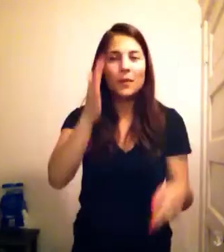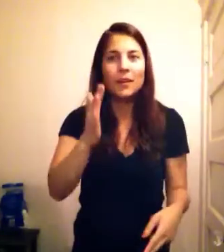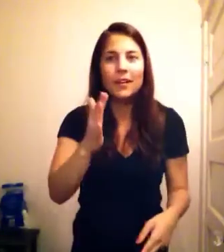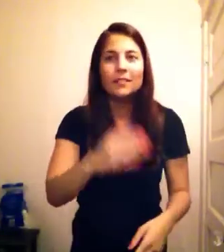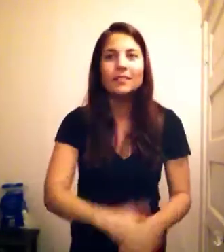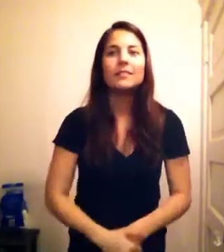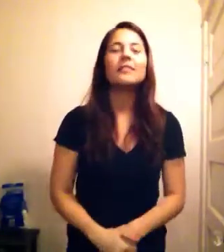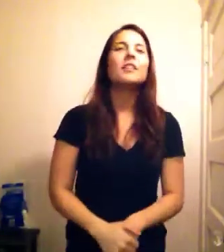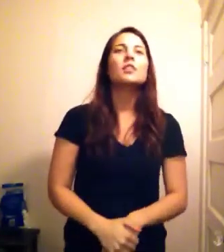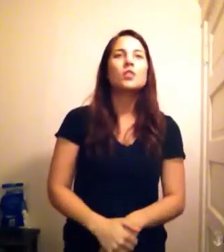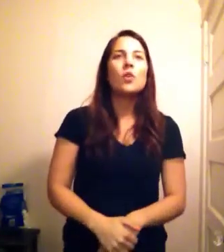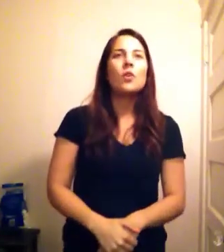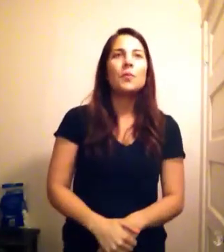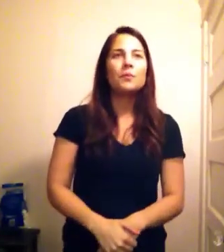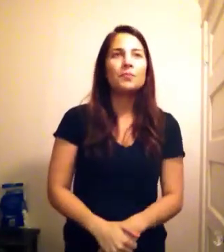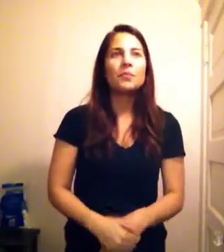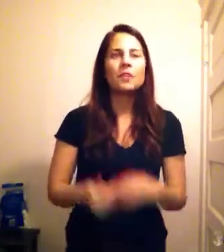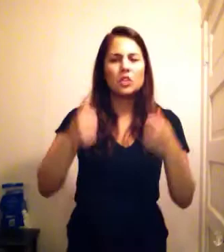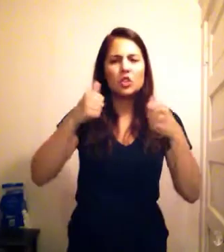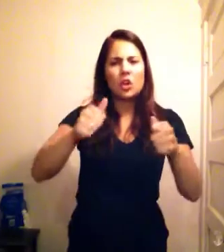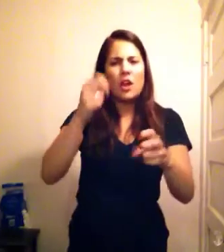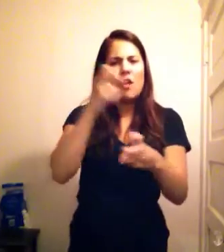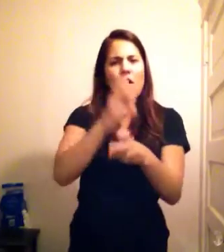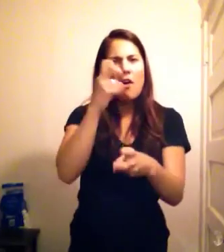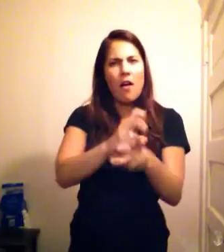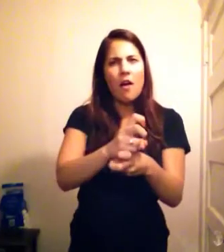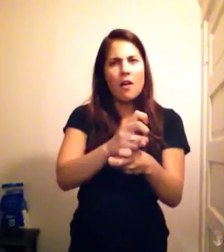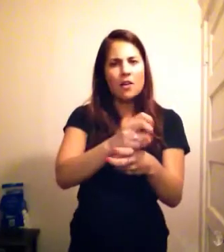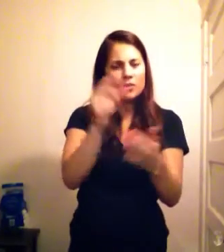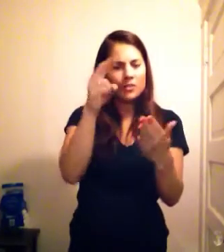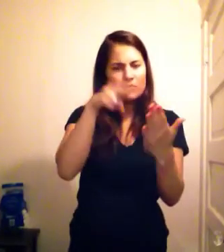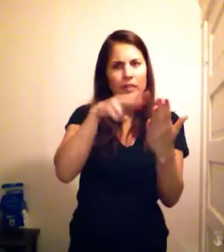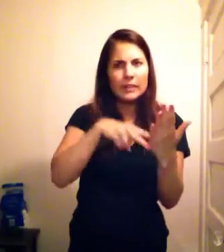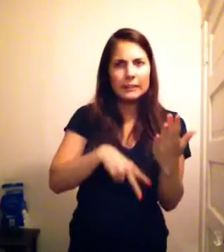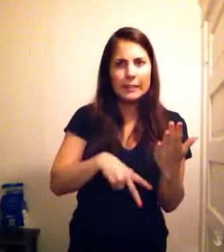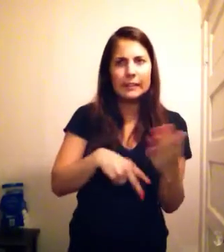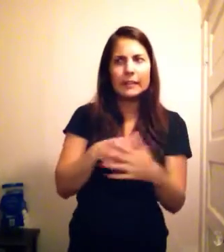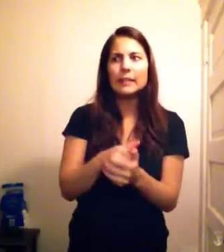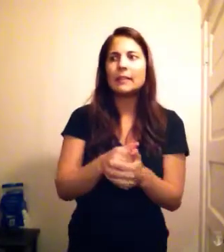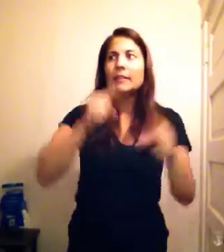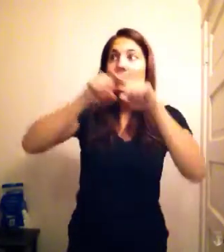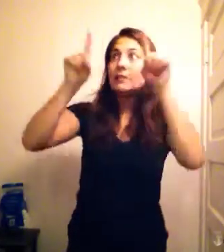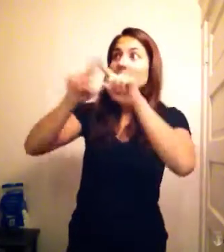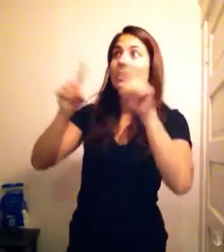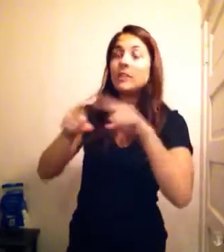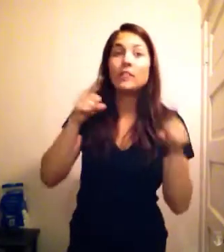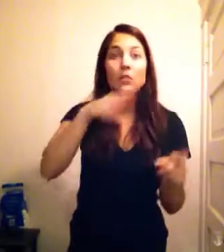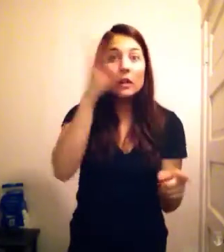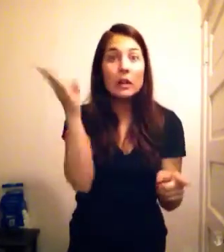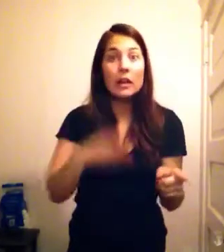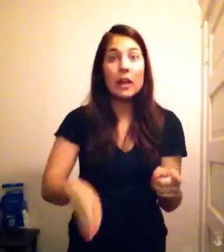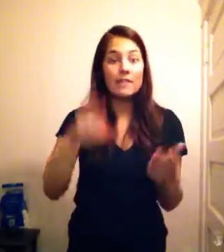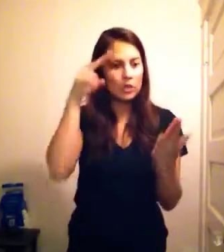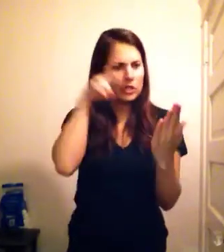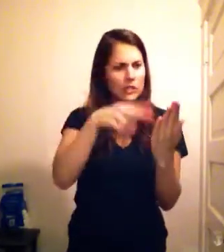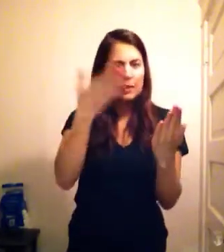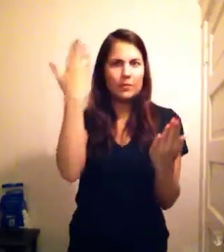with or are very new to you. You can properly find the gist in pieces that you haven't encountered